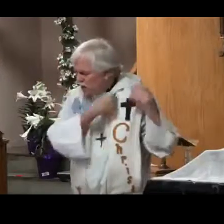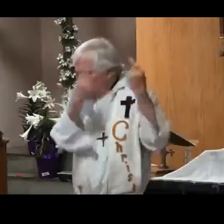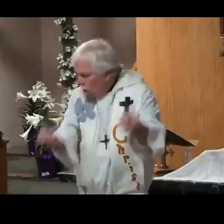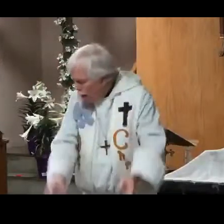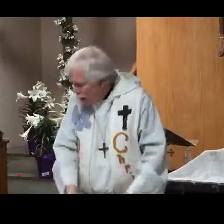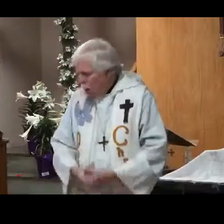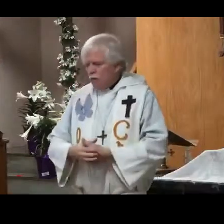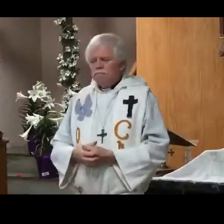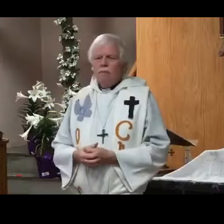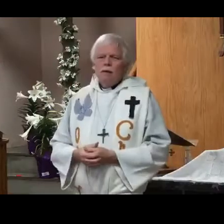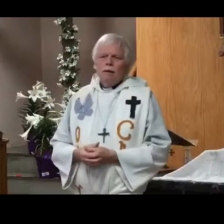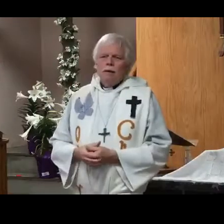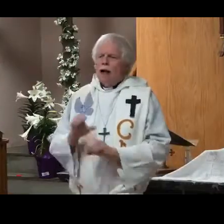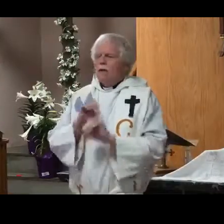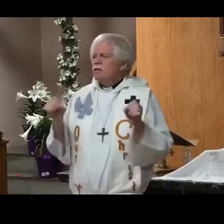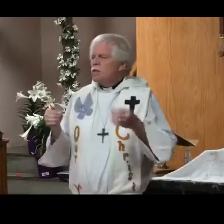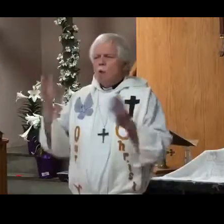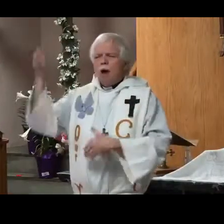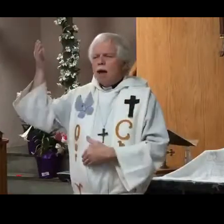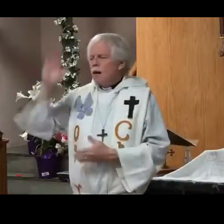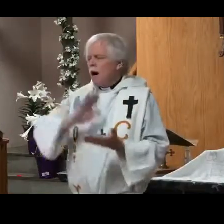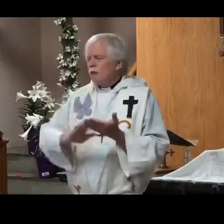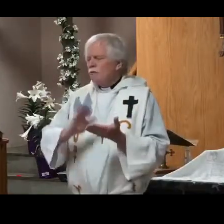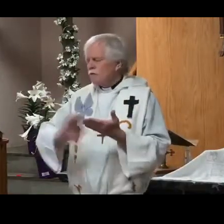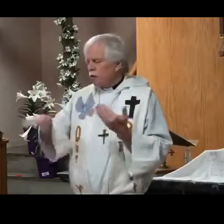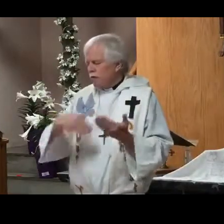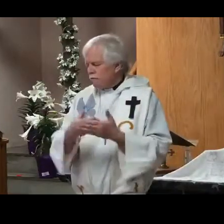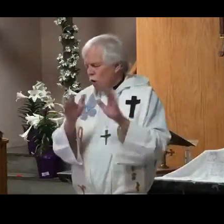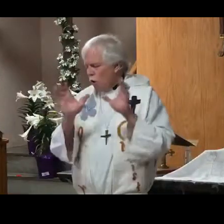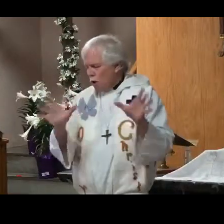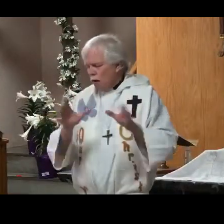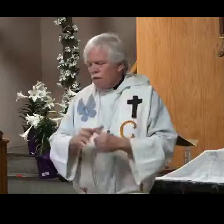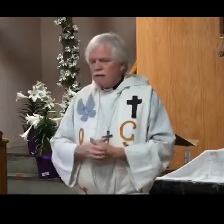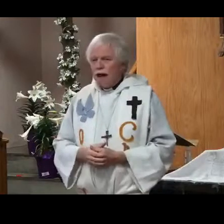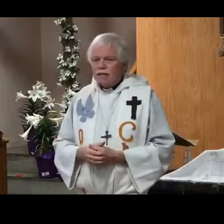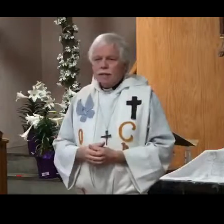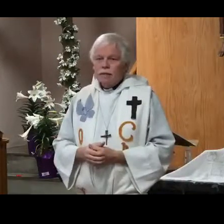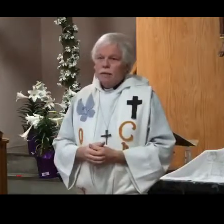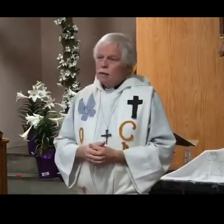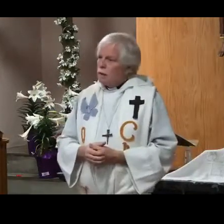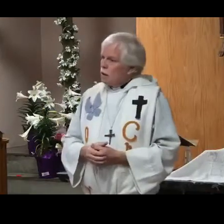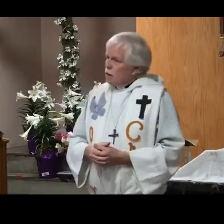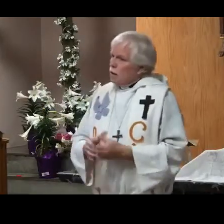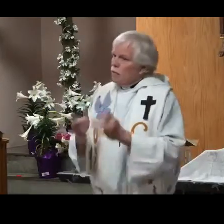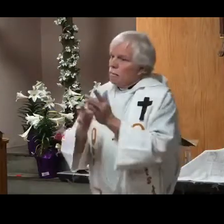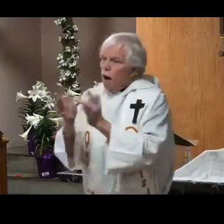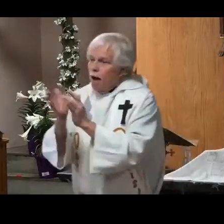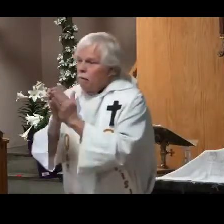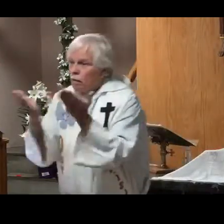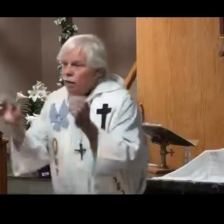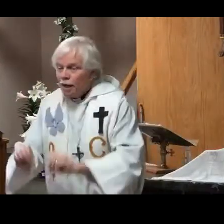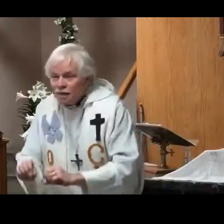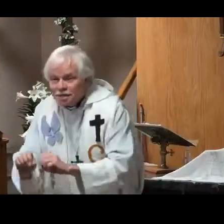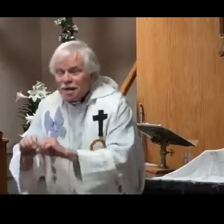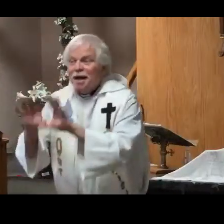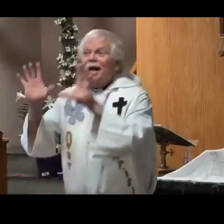terrible things all the way along, and there is no way God could forgive all of that. The